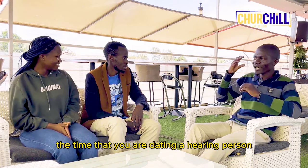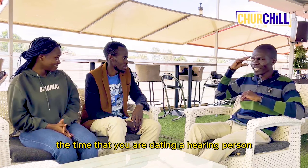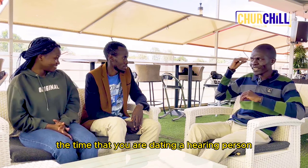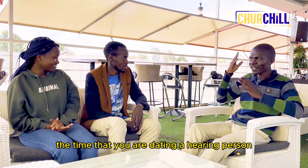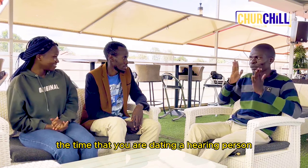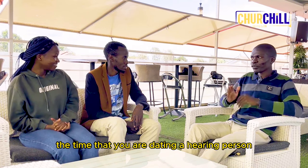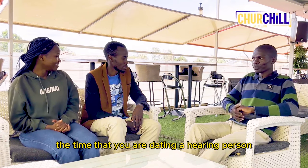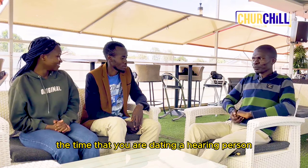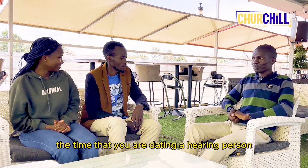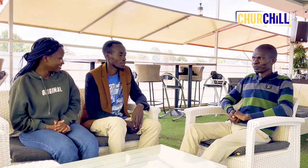a hearing person?